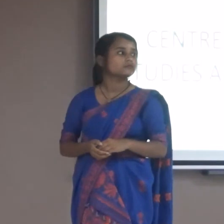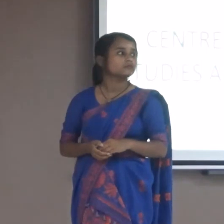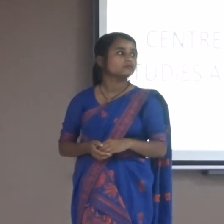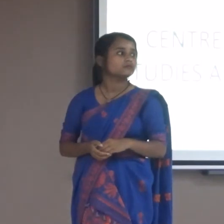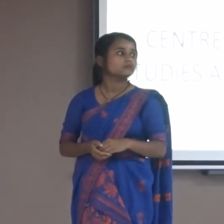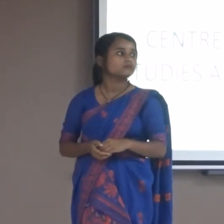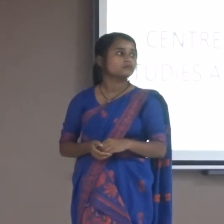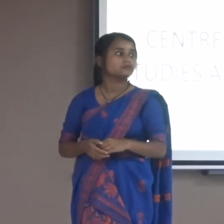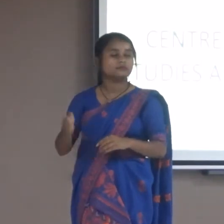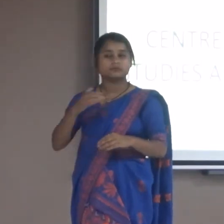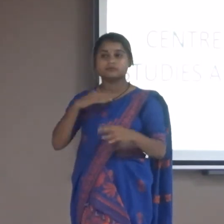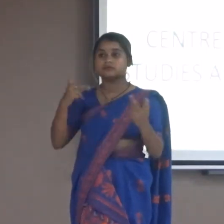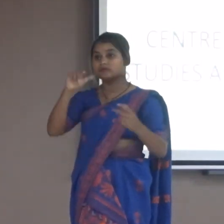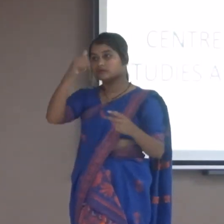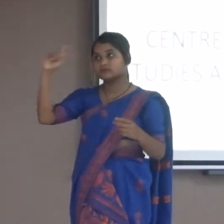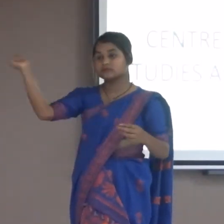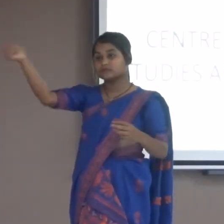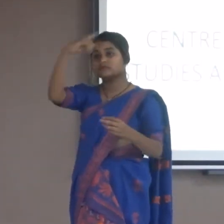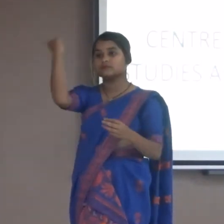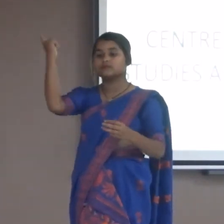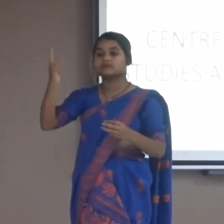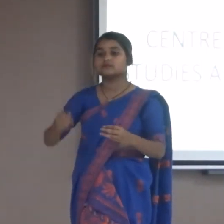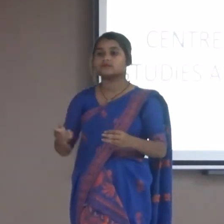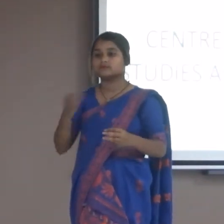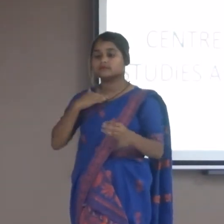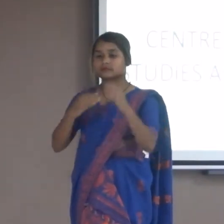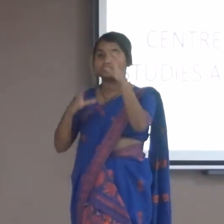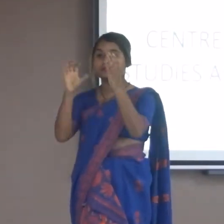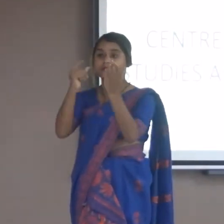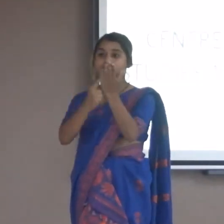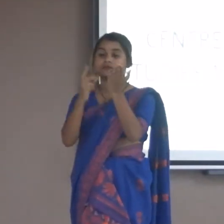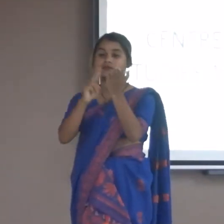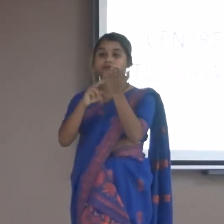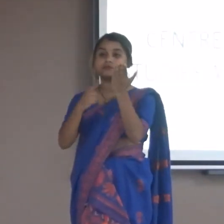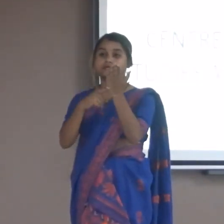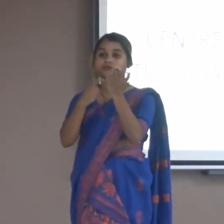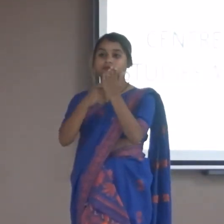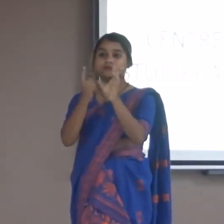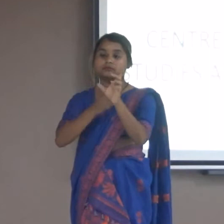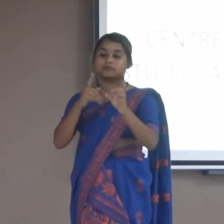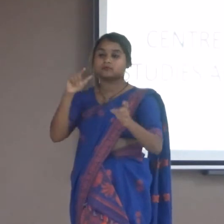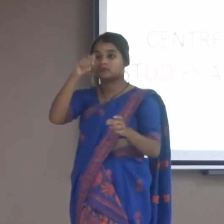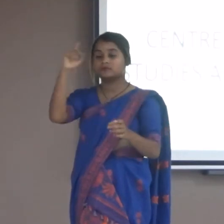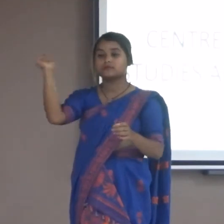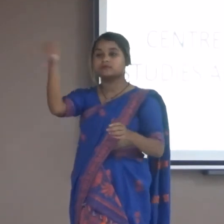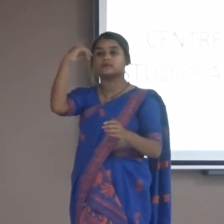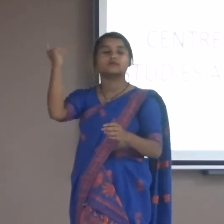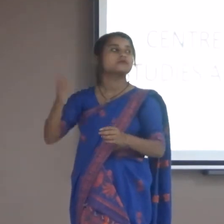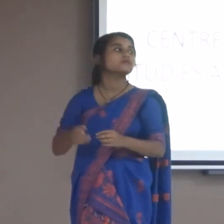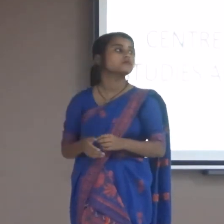when we look at India as a whole, our country has made tremendous progress over the years.